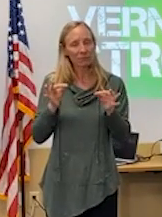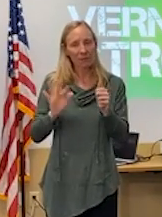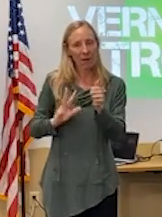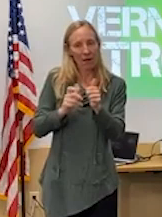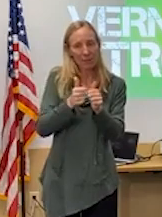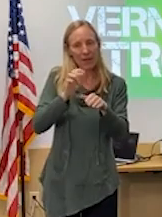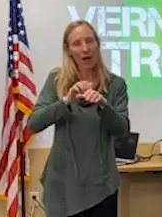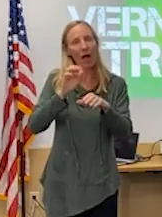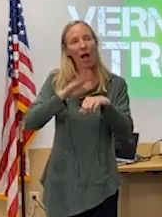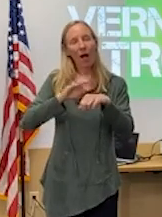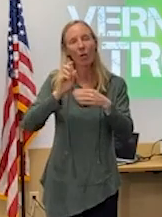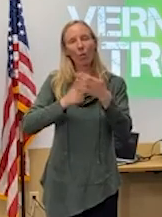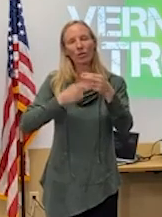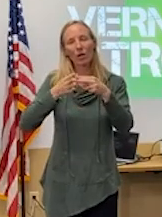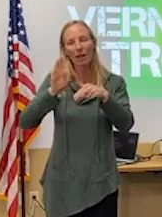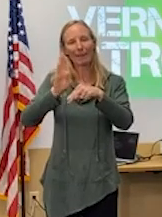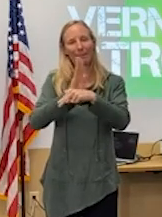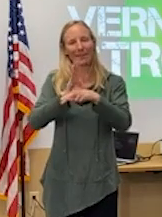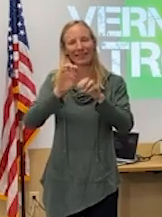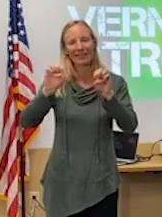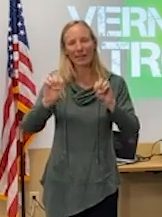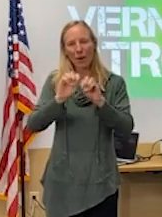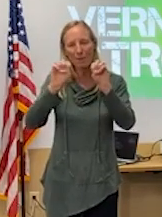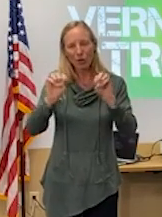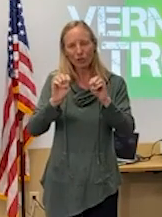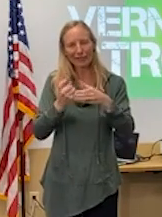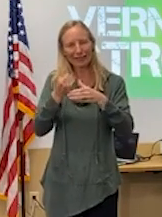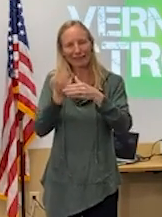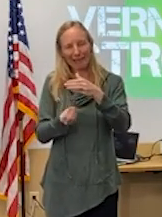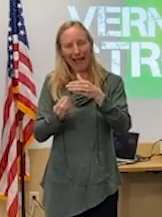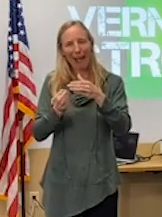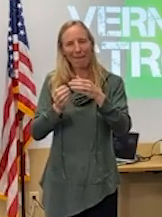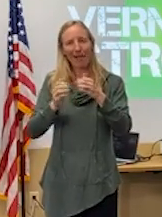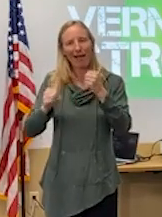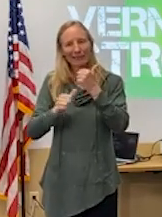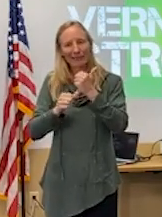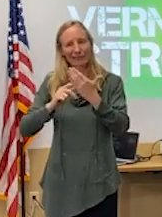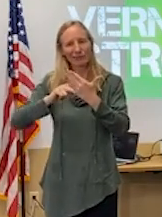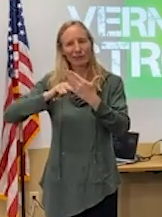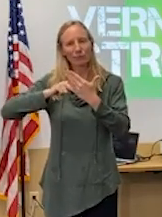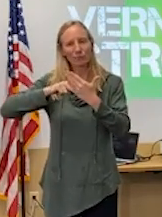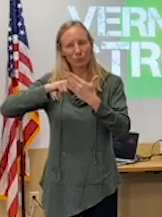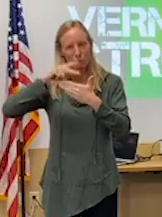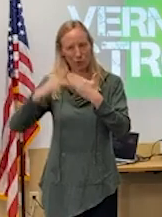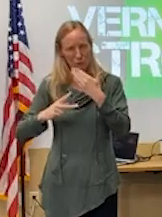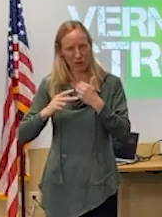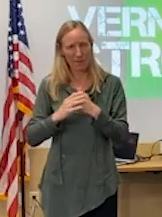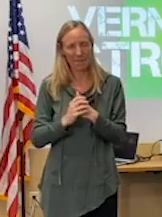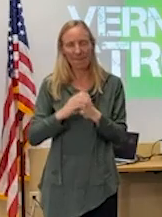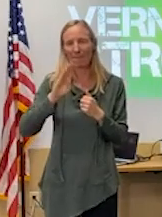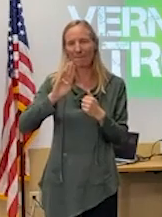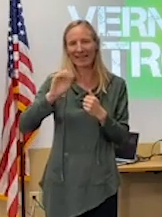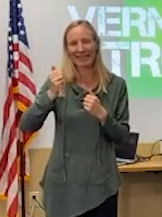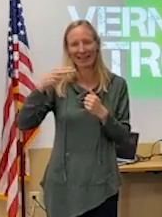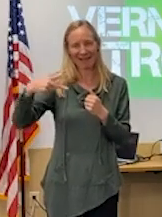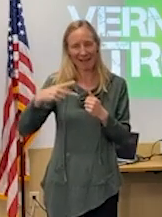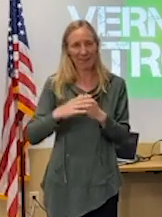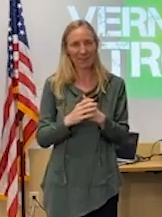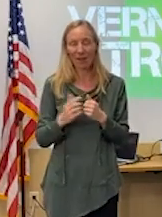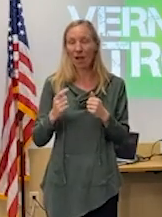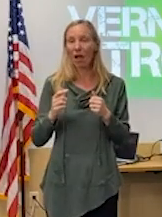Business Emergency Gap Assistance Program, or BGAP for short. The Department of Economic Development opened the